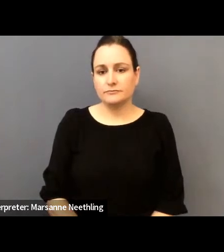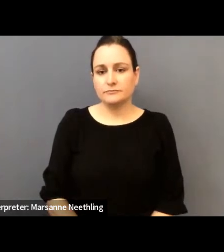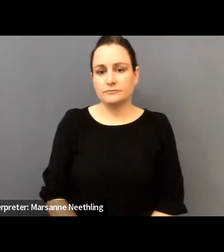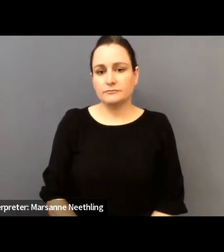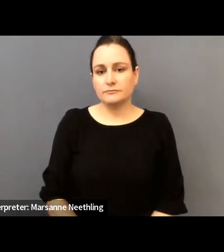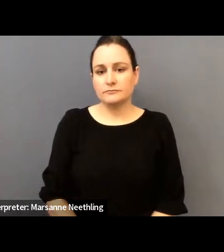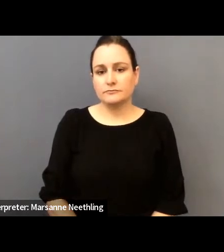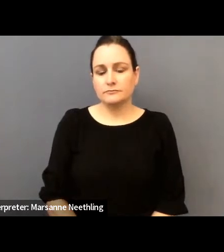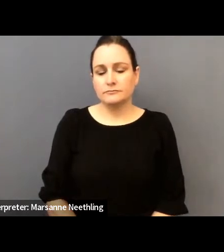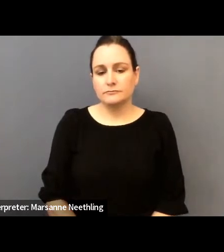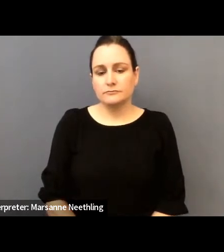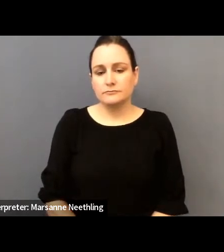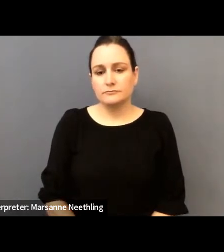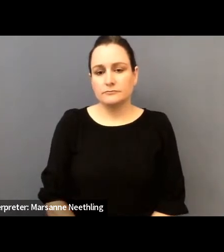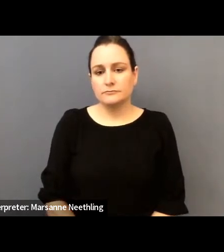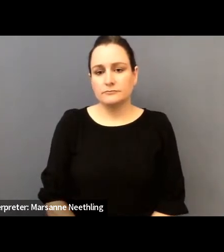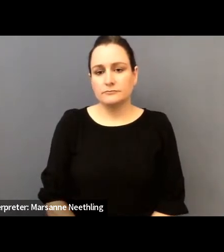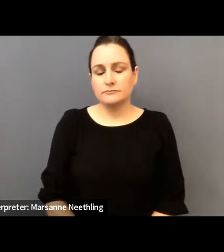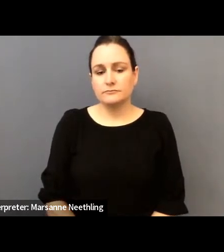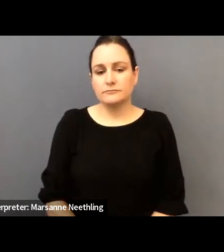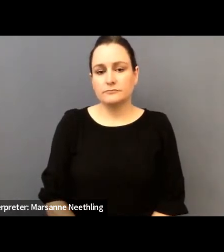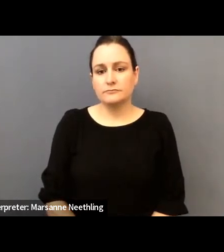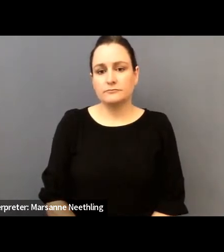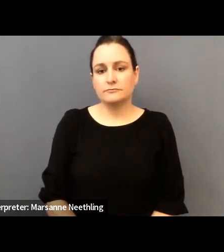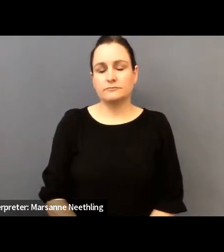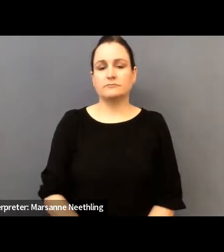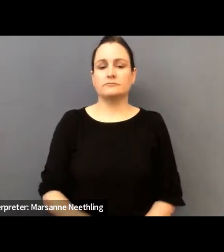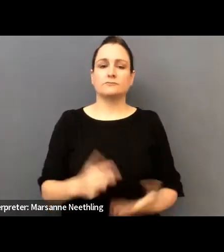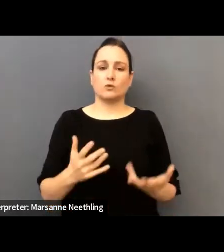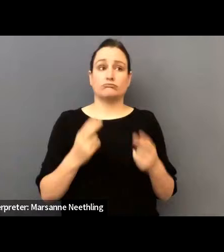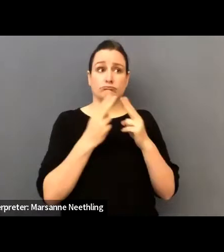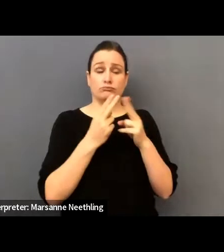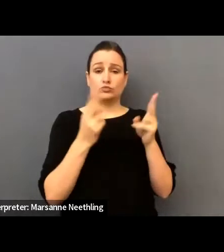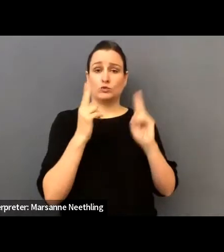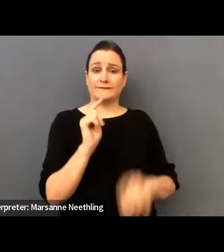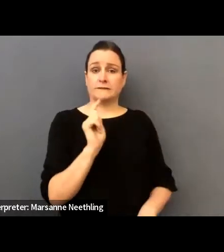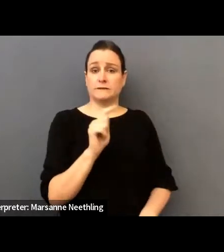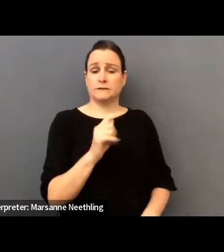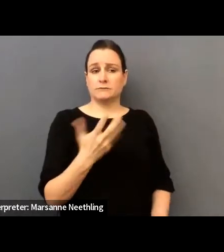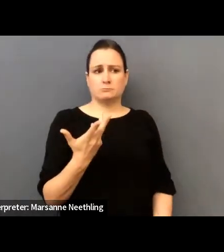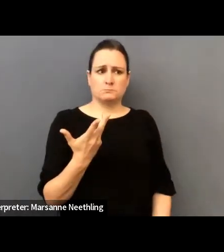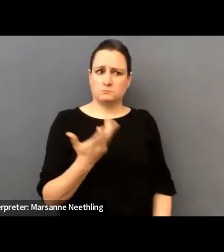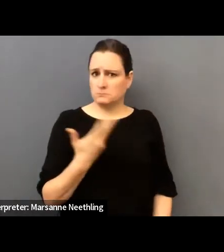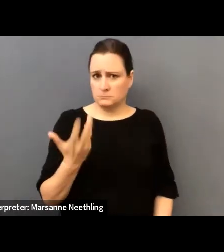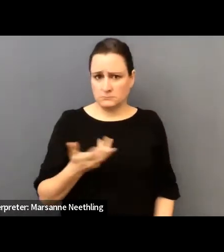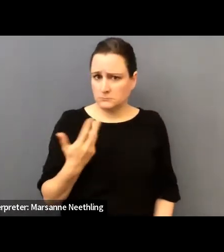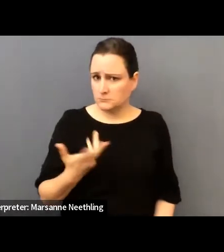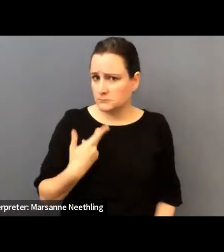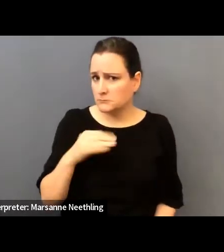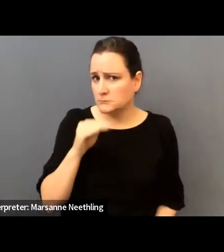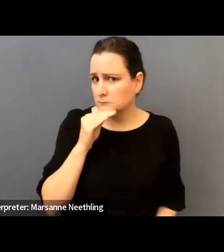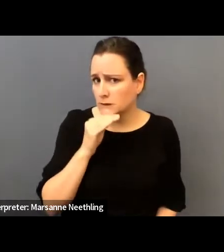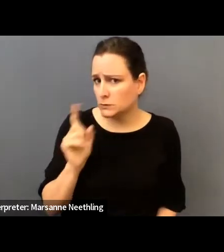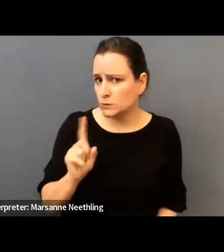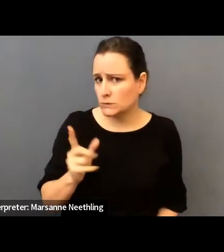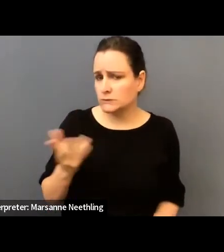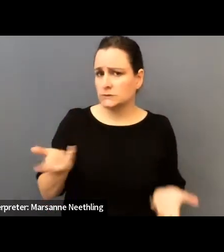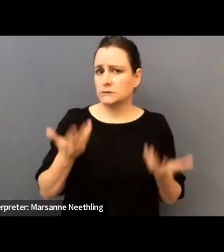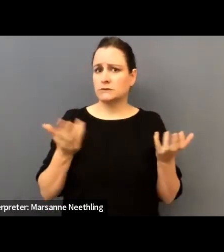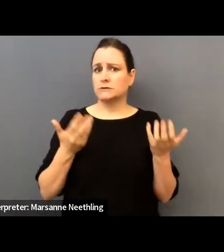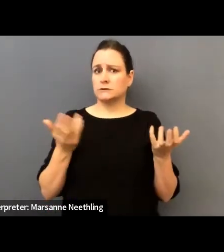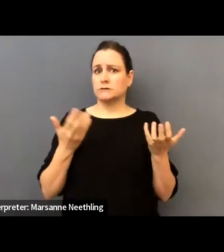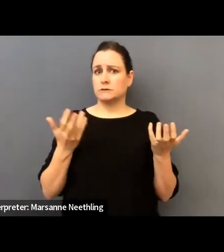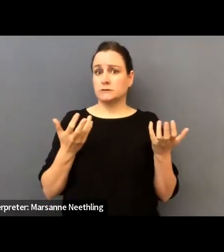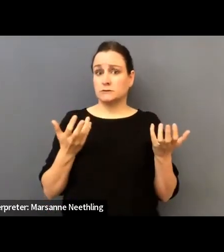what does it mean in the higher education space if we talk about that? We talk about having